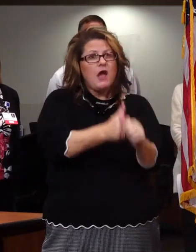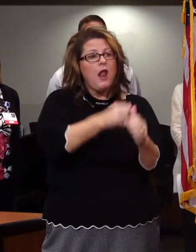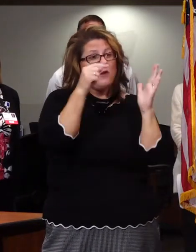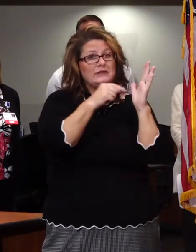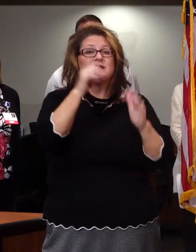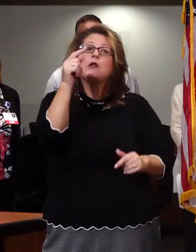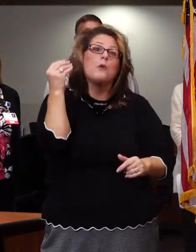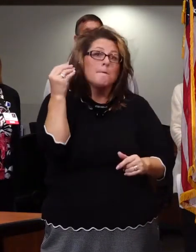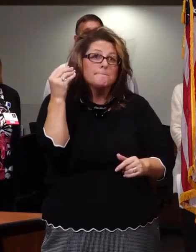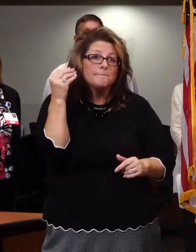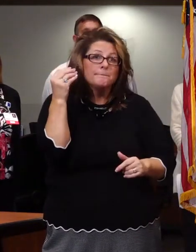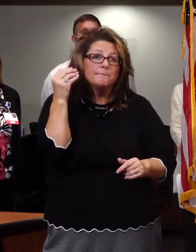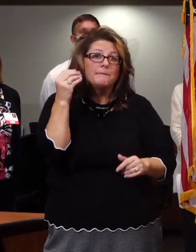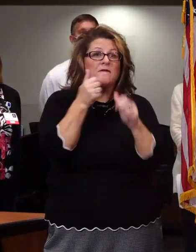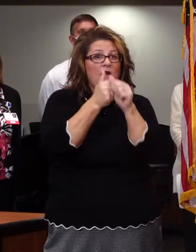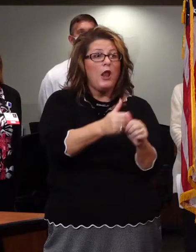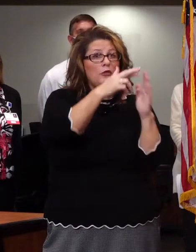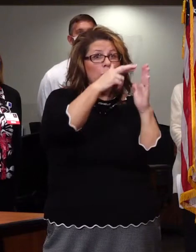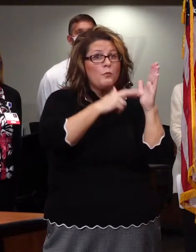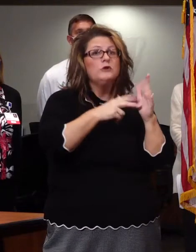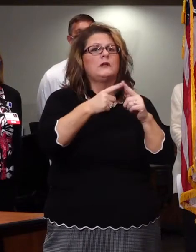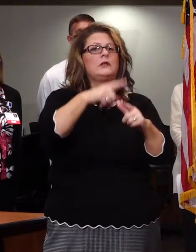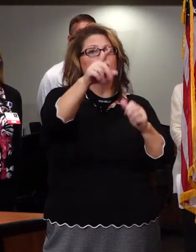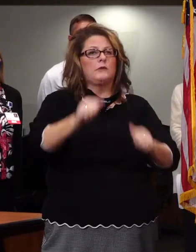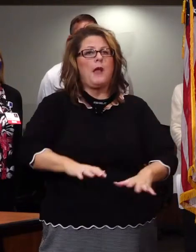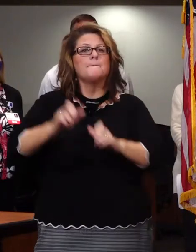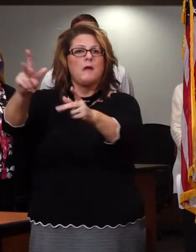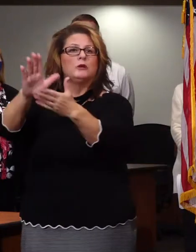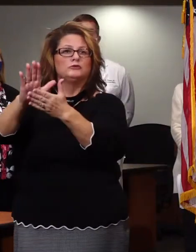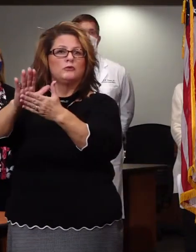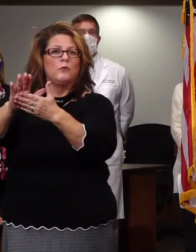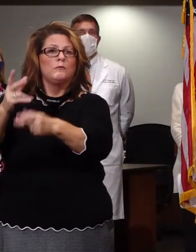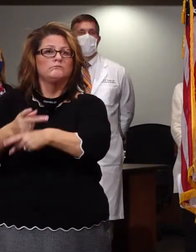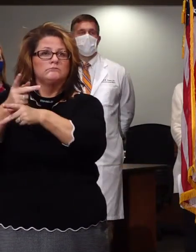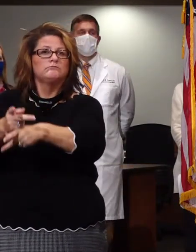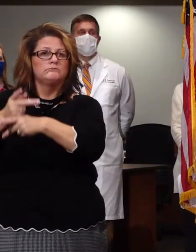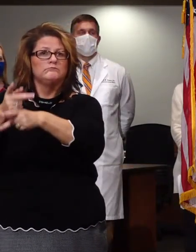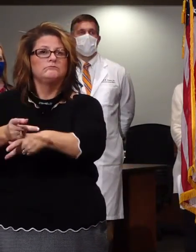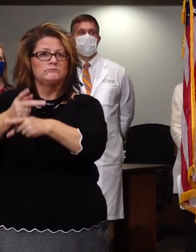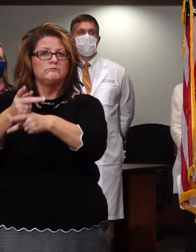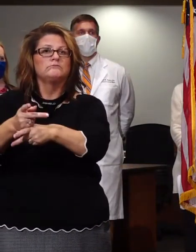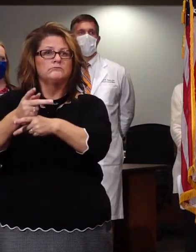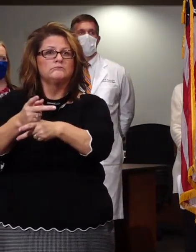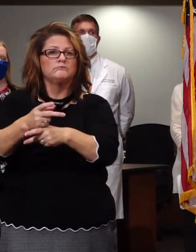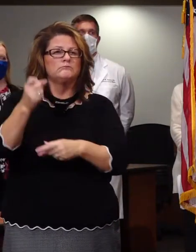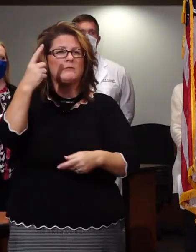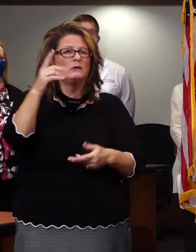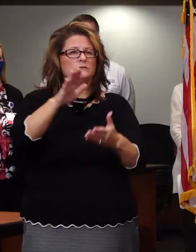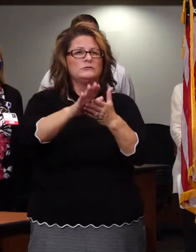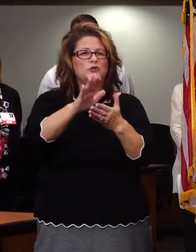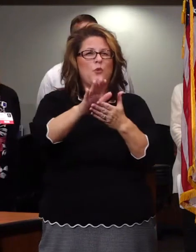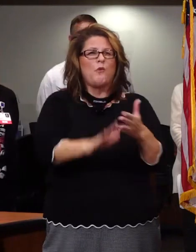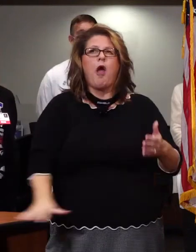then follow those rules, then they should be able to go back to school just like all others. I remind you, there's schools all over the state that